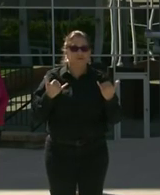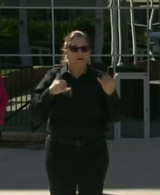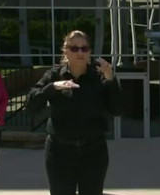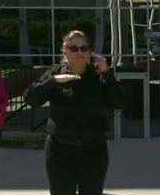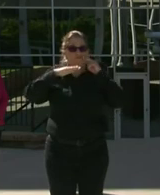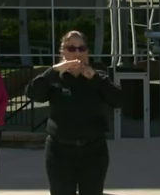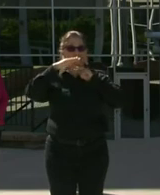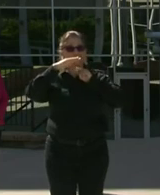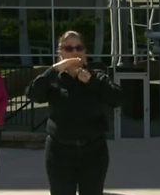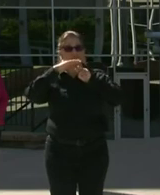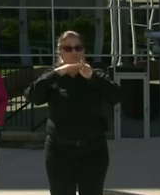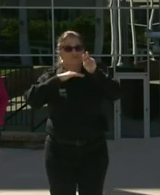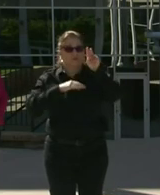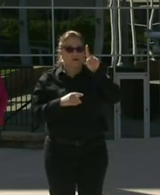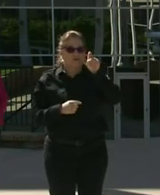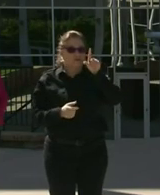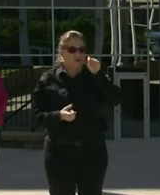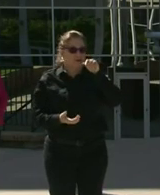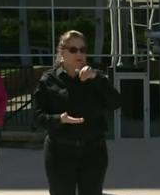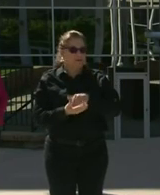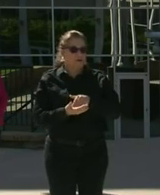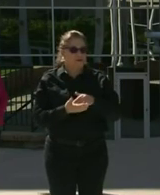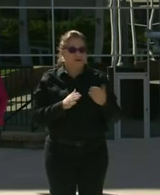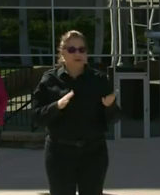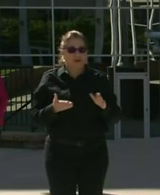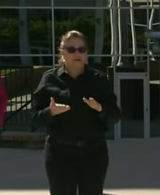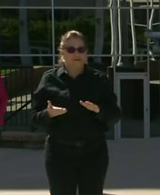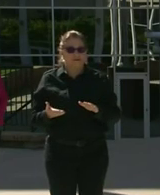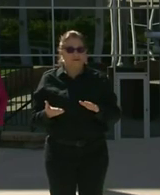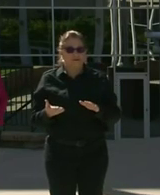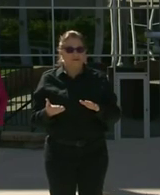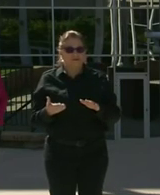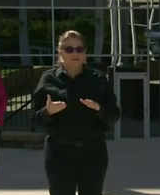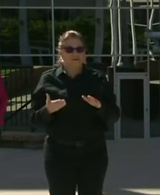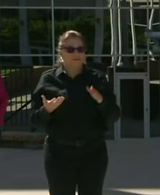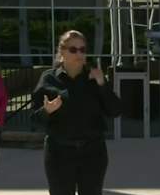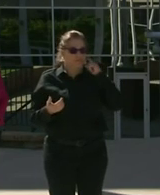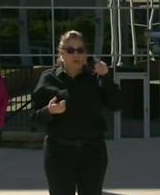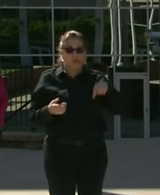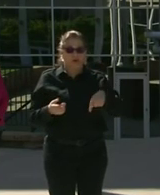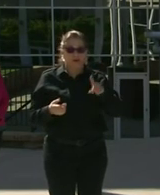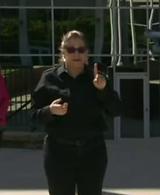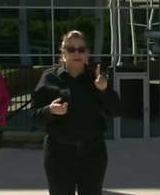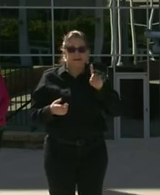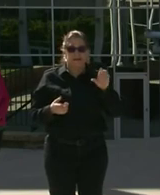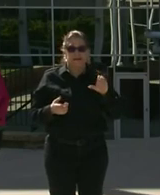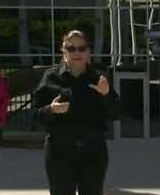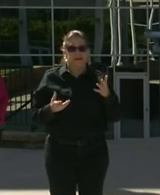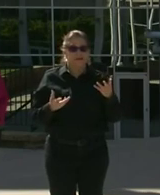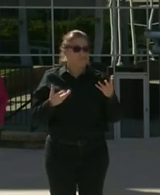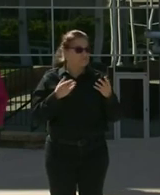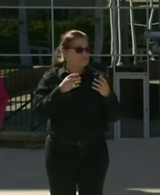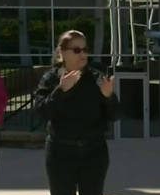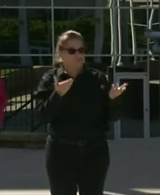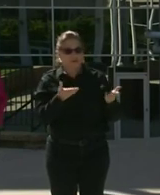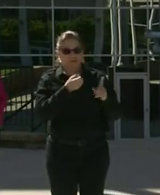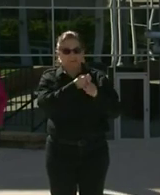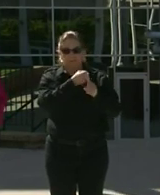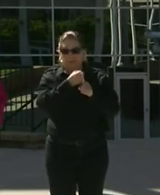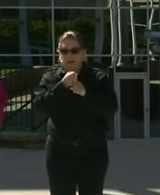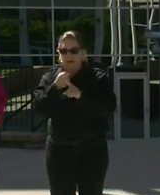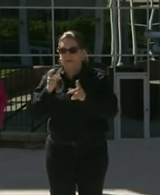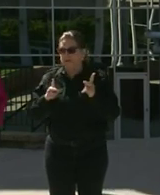sounding grim, what's the projection for D.C. in terms of infections, in terms of possible deaths? I can tell you that